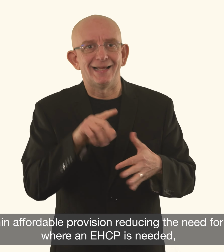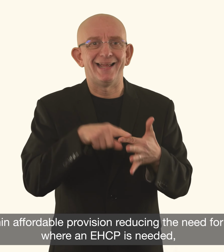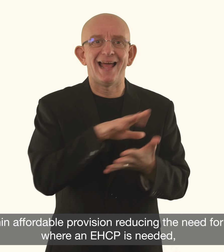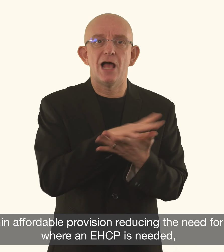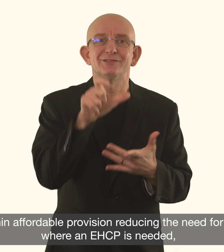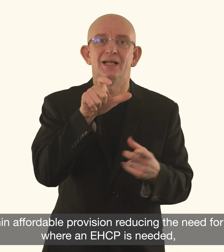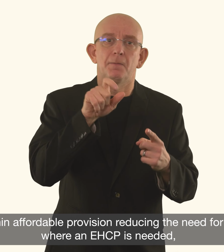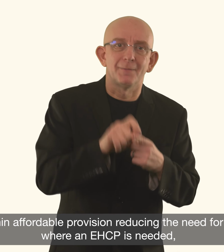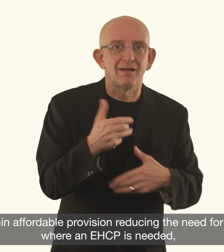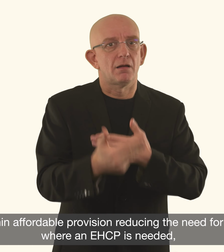an EHCP is needed.